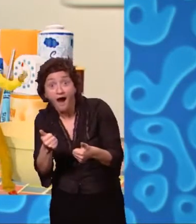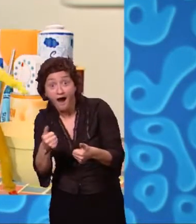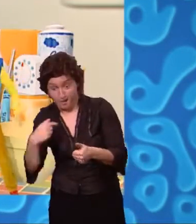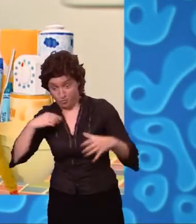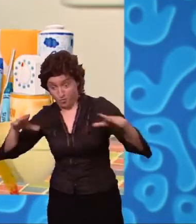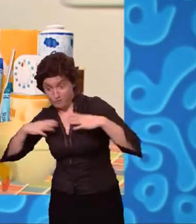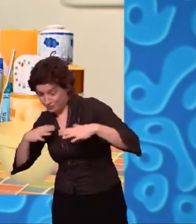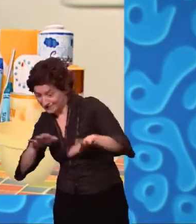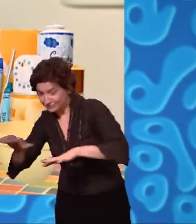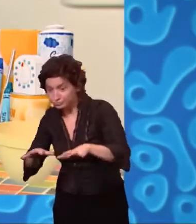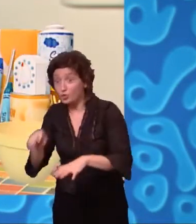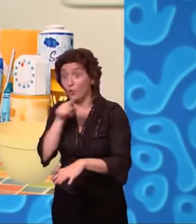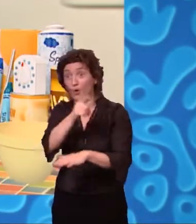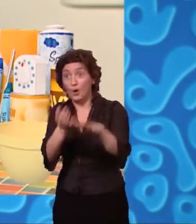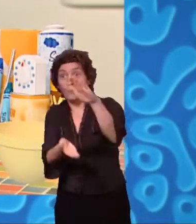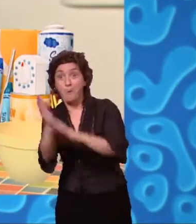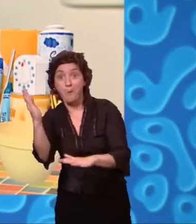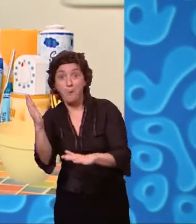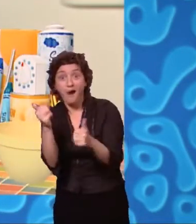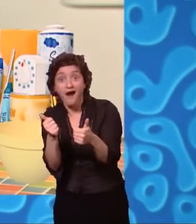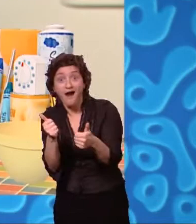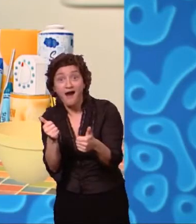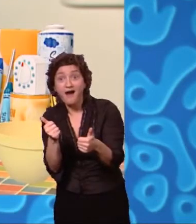you later. Hoo-hoo-hoo.